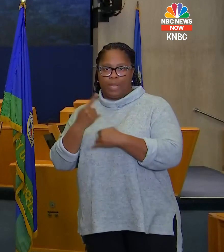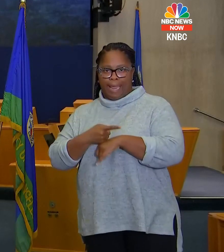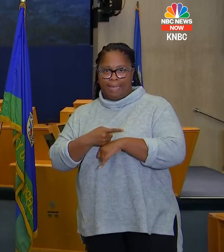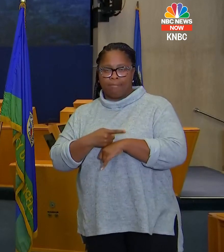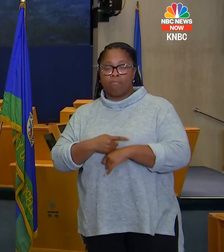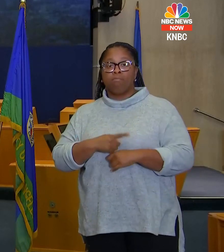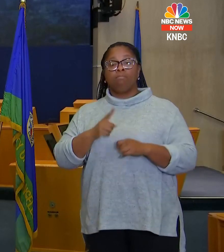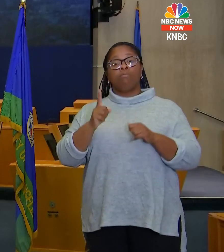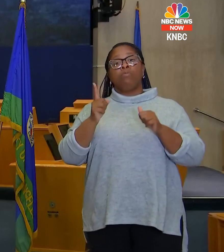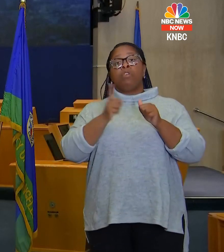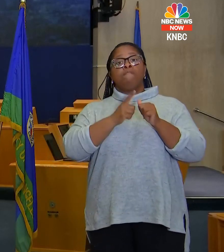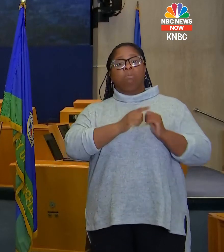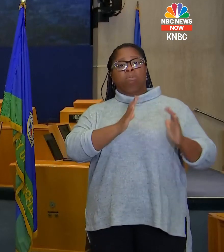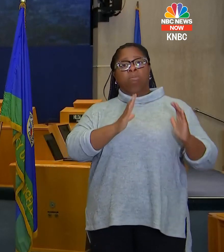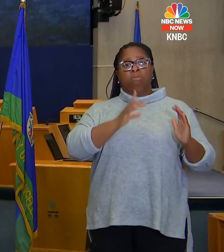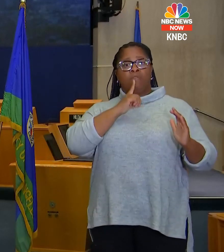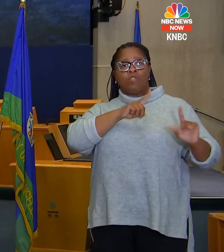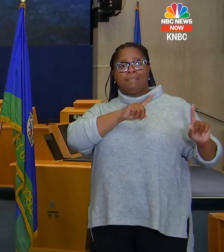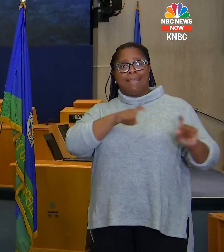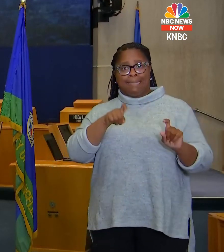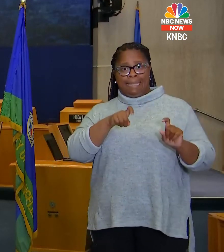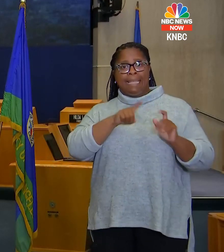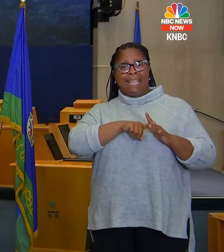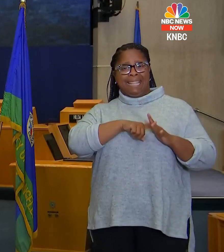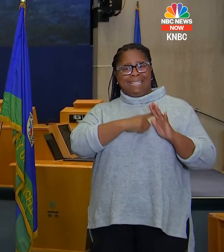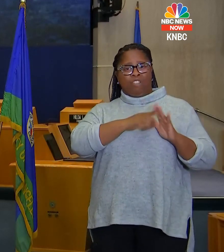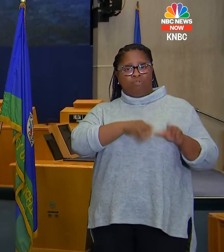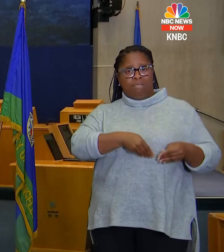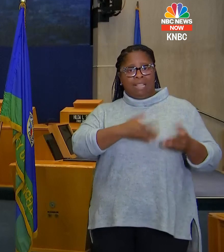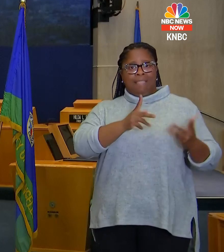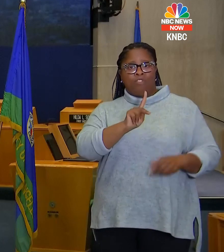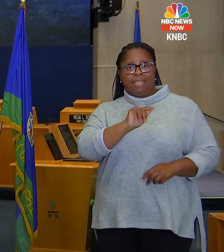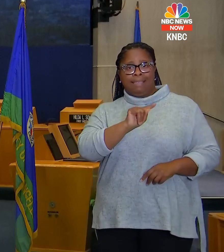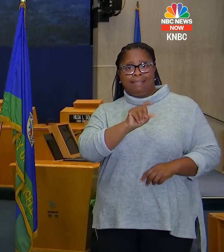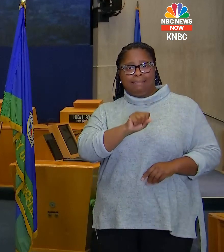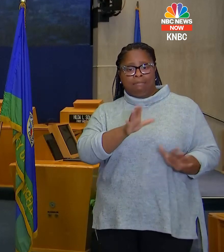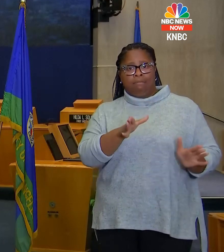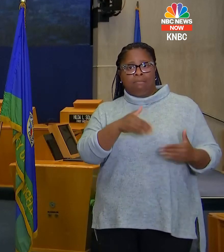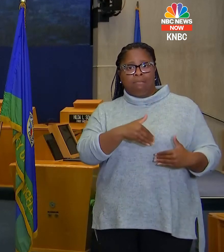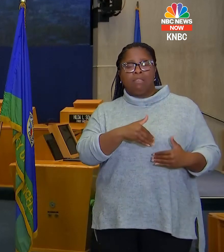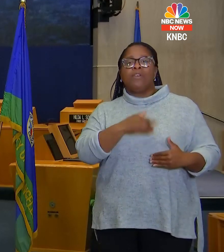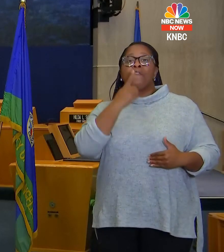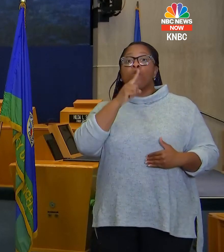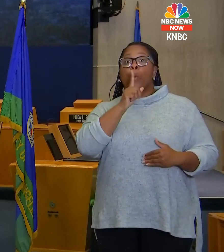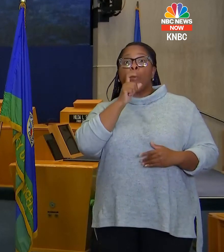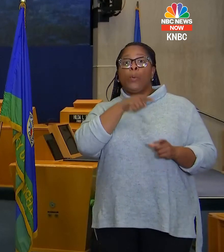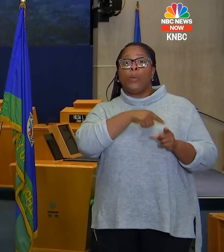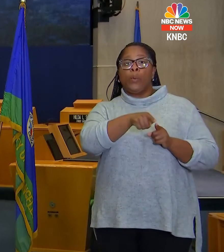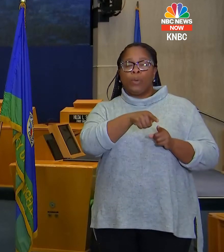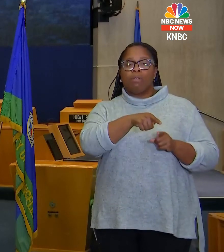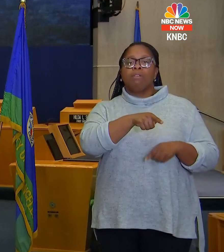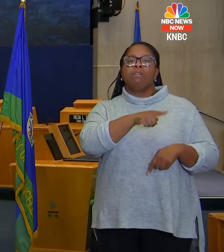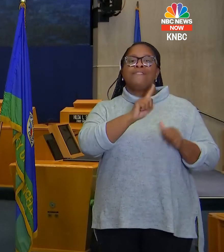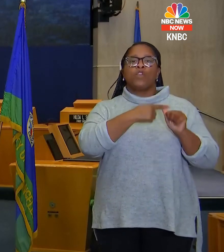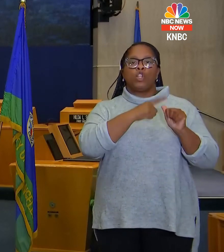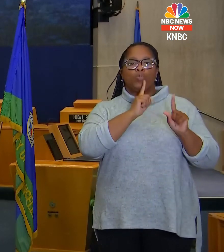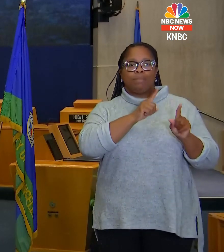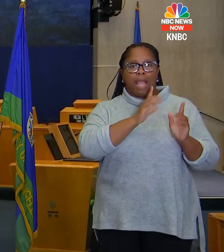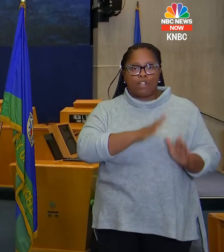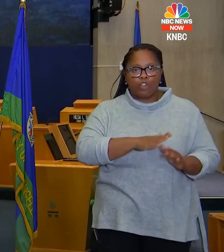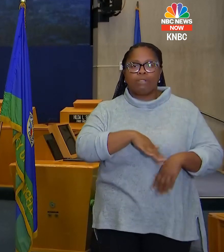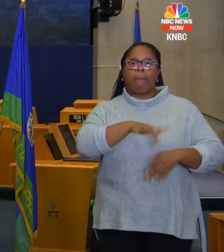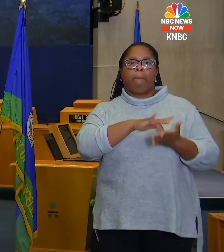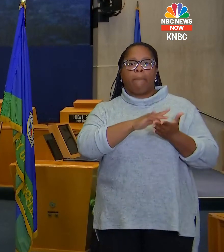days of testing, our initial delivery of kits will help us prioritize first responders and medical